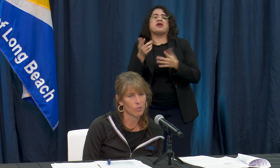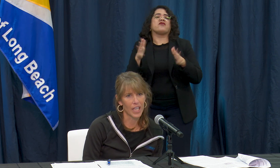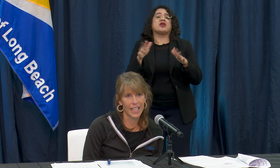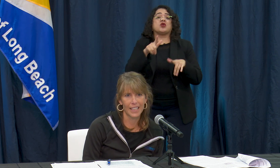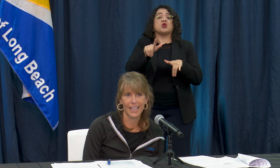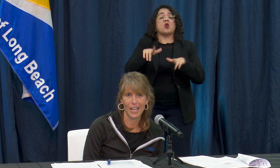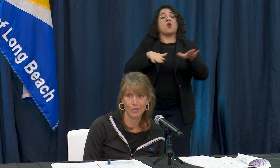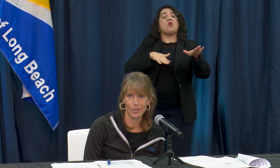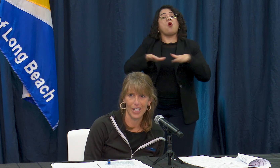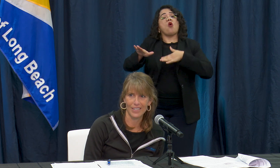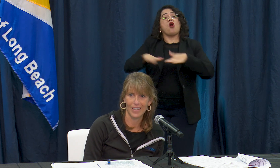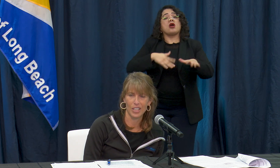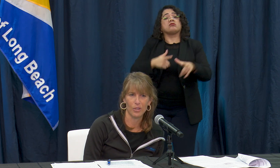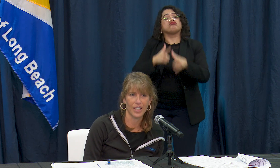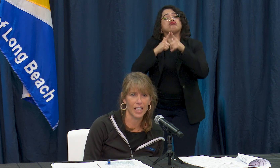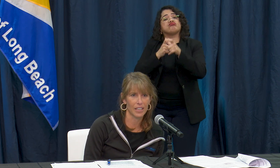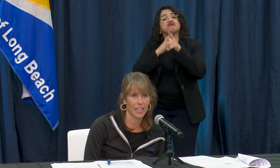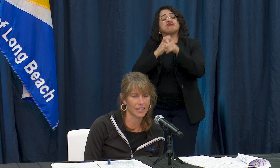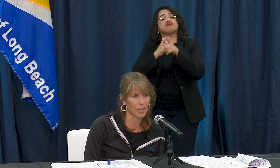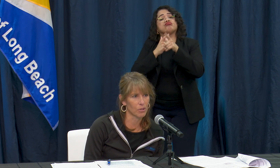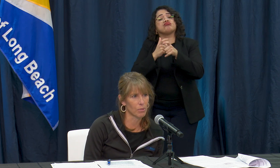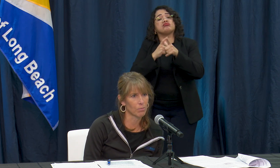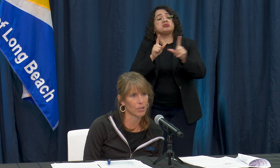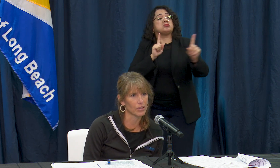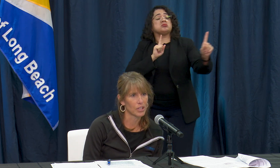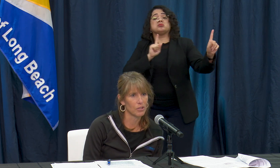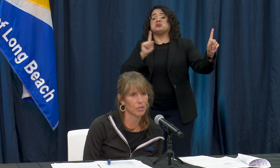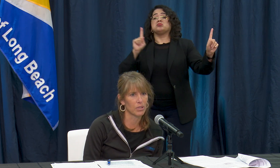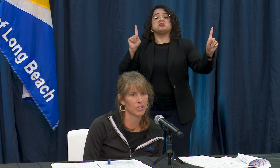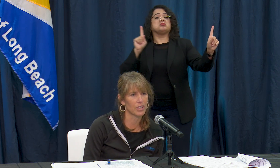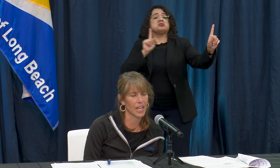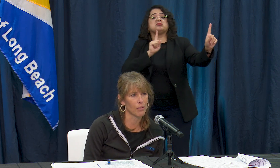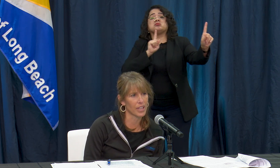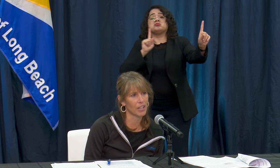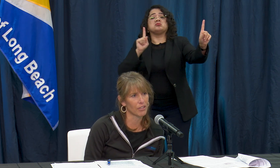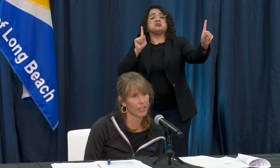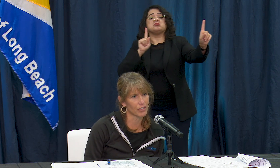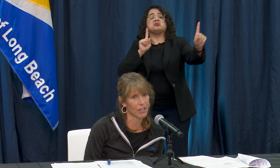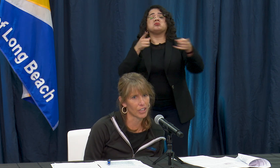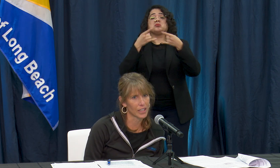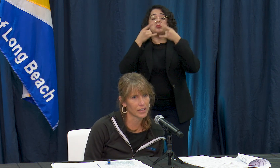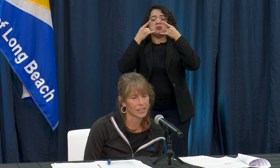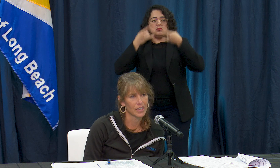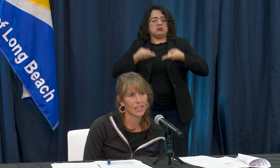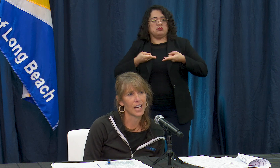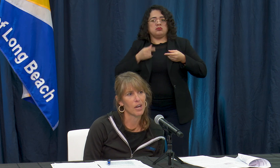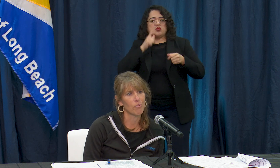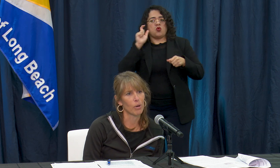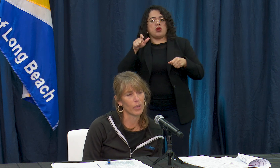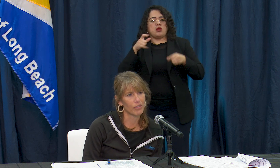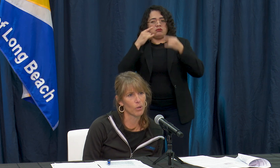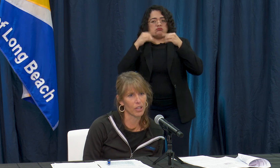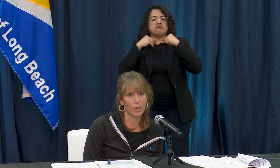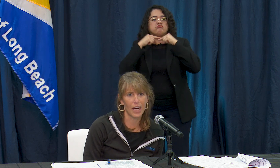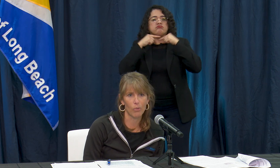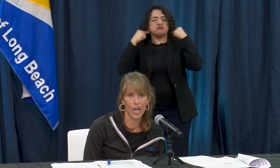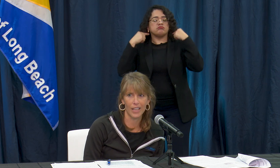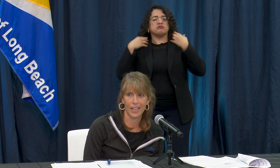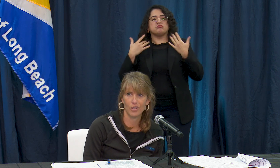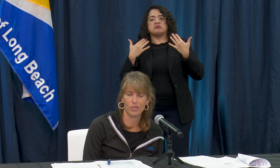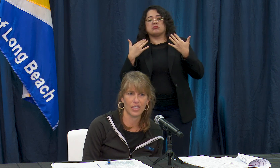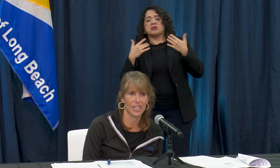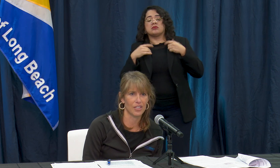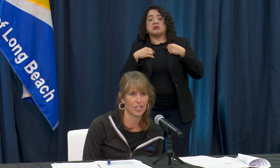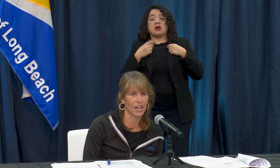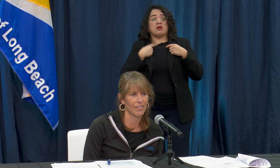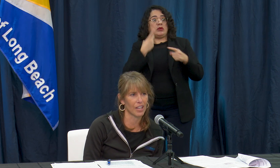walking, running, exercising, and you are not in contact with people, you can be doing that without your face covering. But if you are out